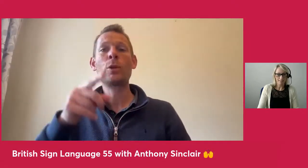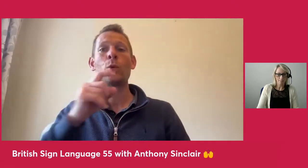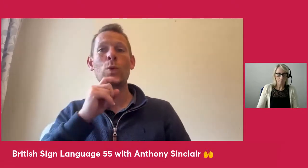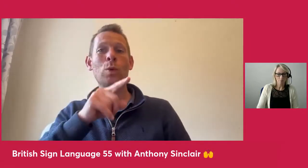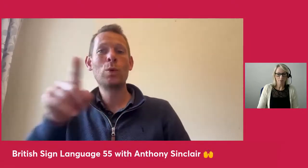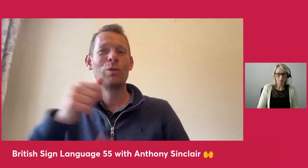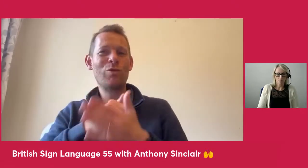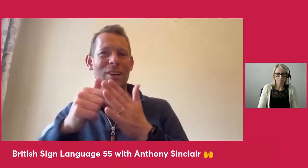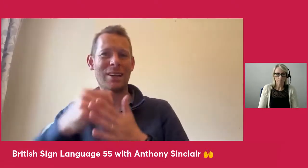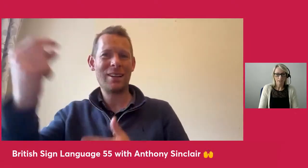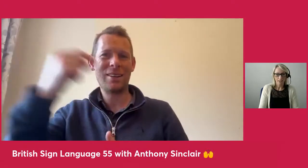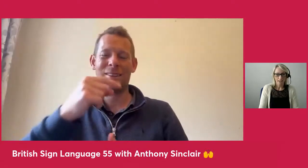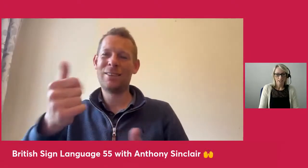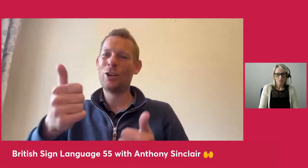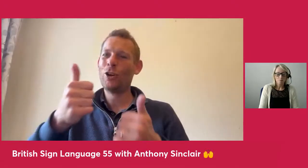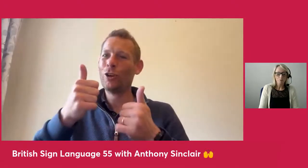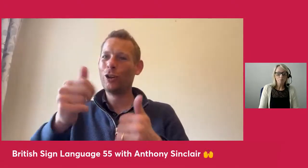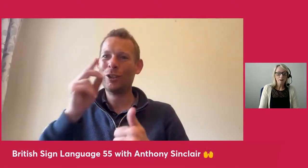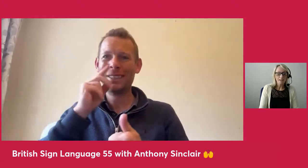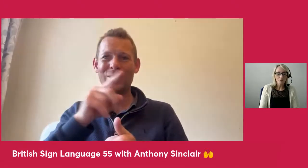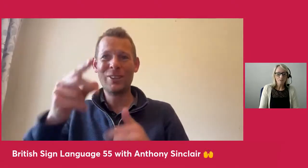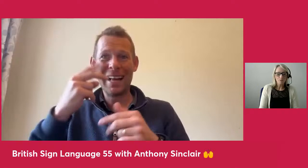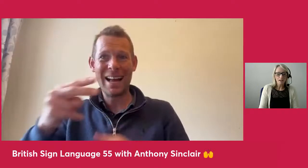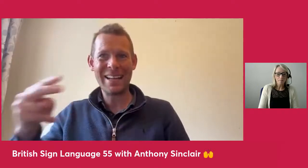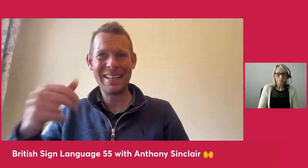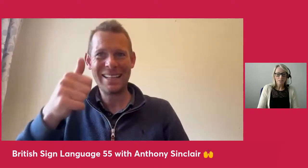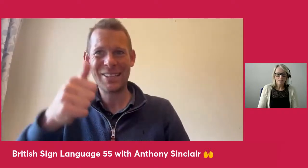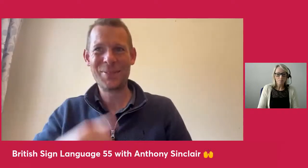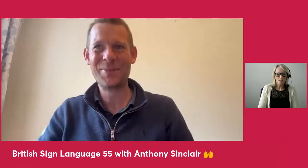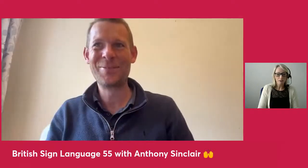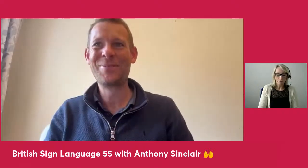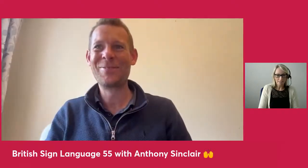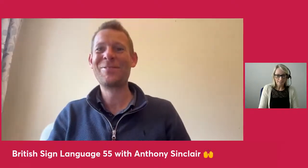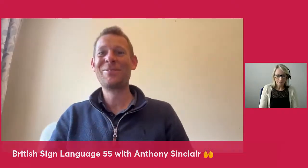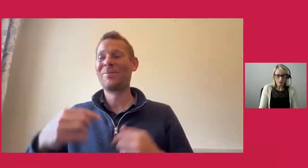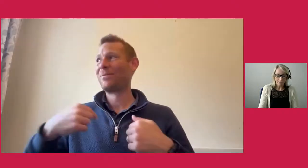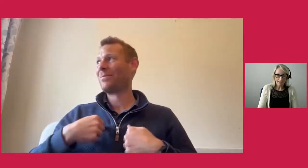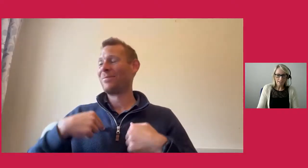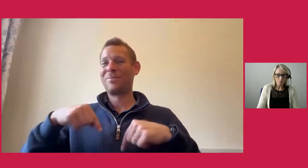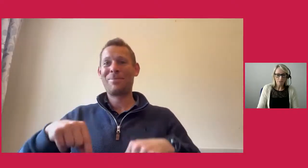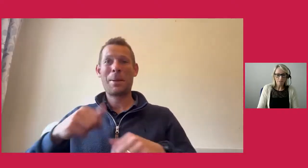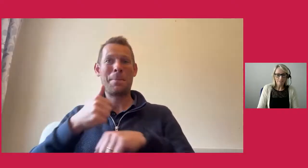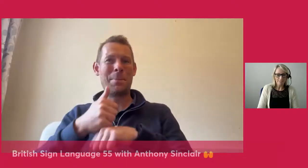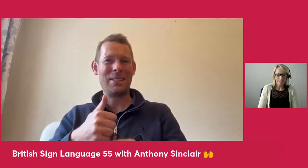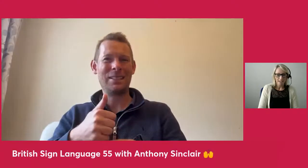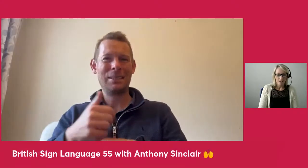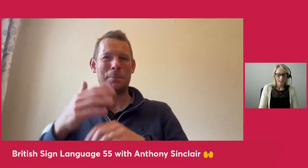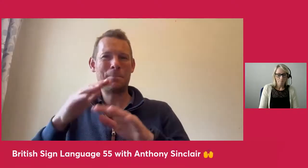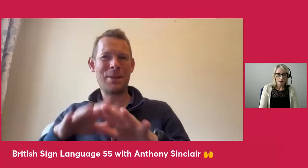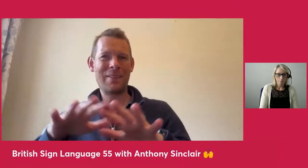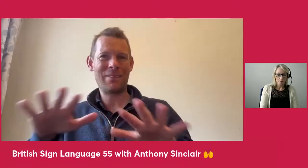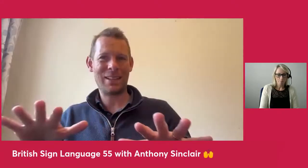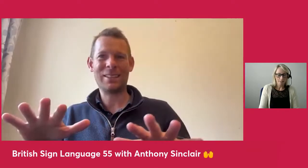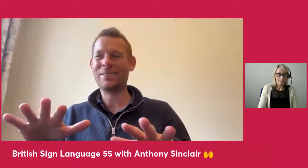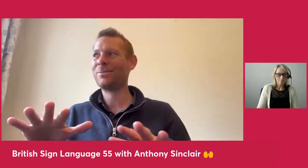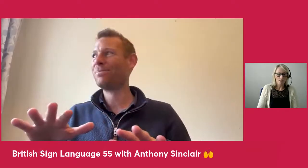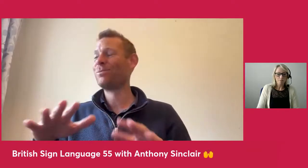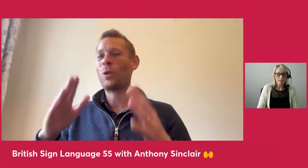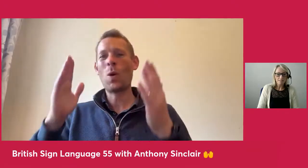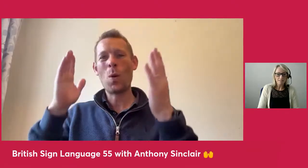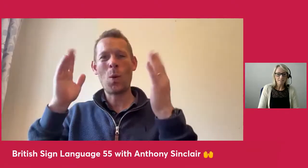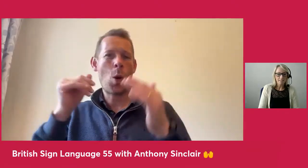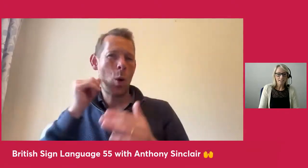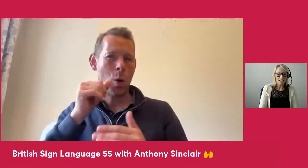it accessible for everyone. So if you're a regular participant, lovely to see you back again with us. I'm based